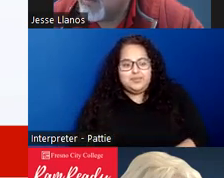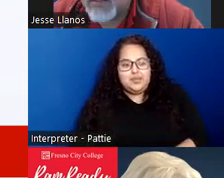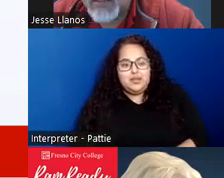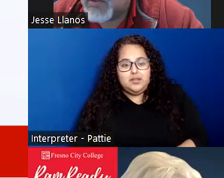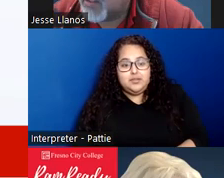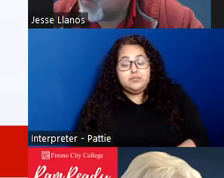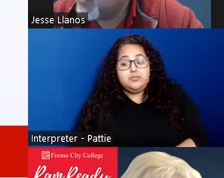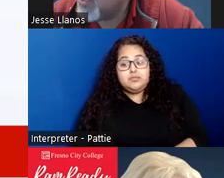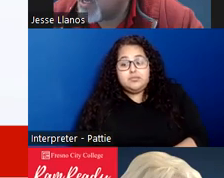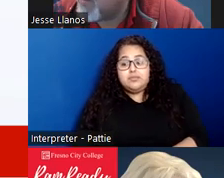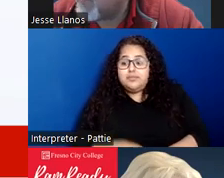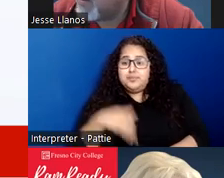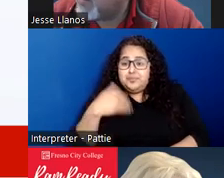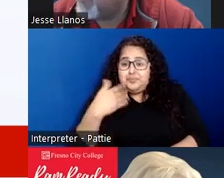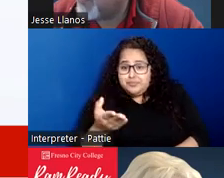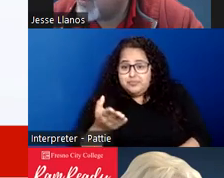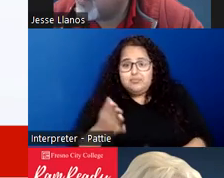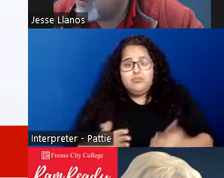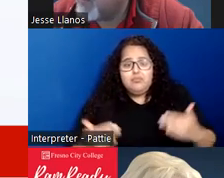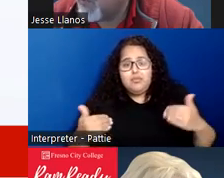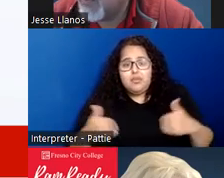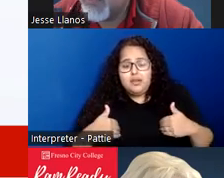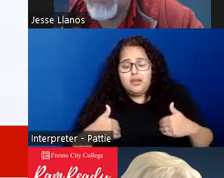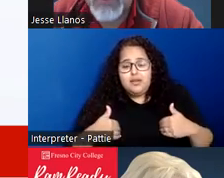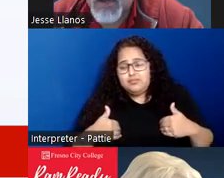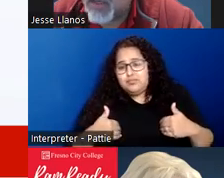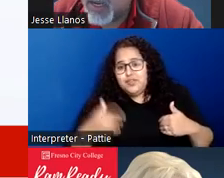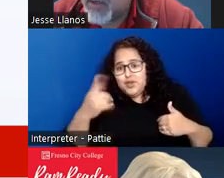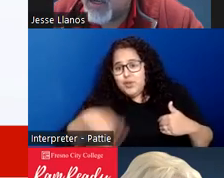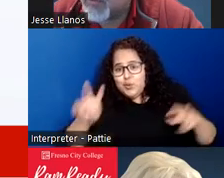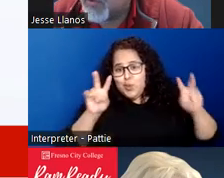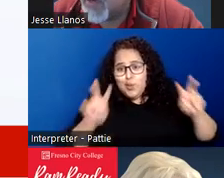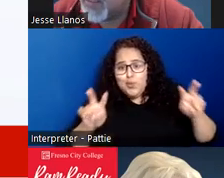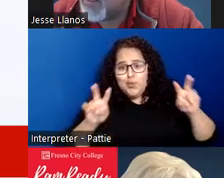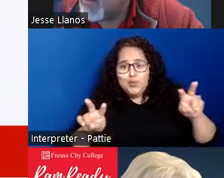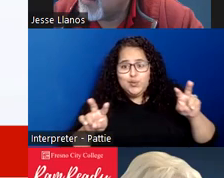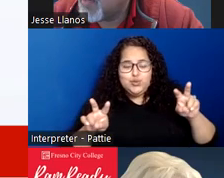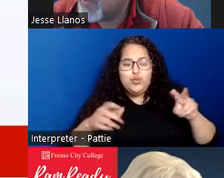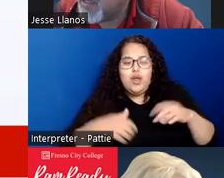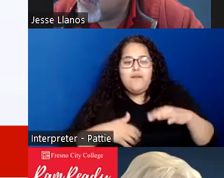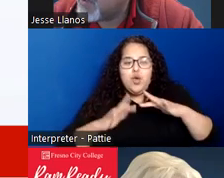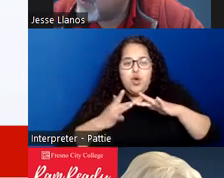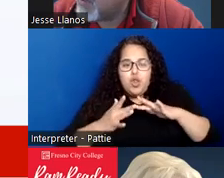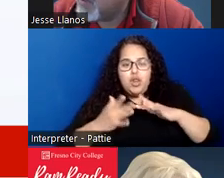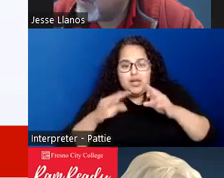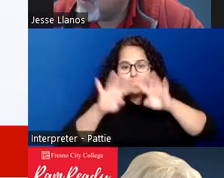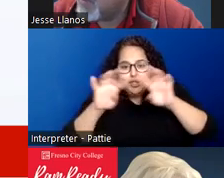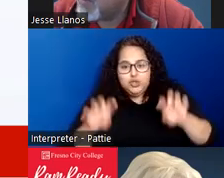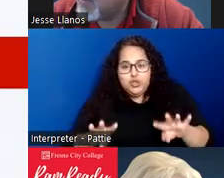And this is what you have to look forward to. There's an online survey coming up.